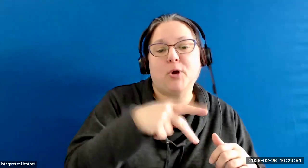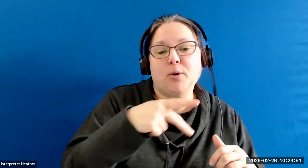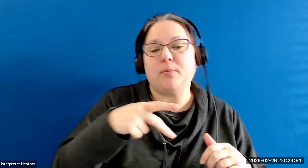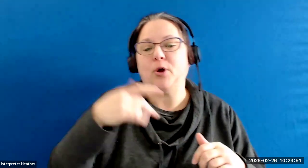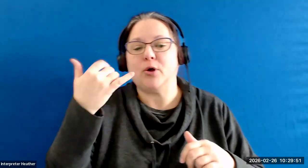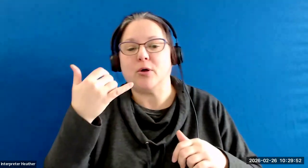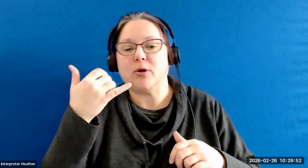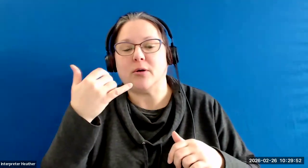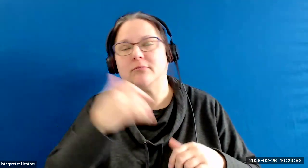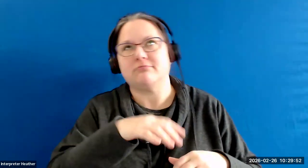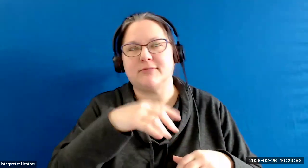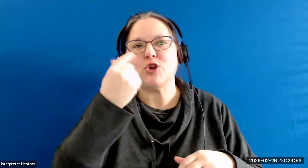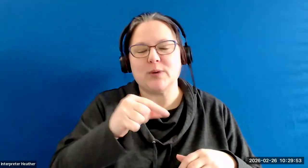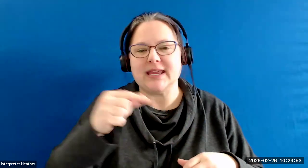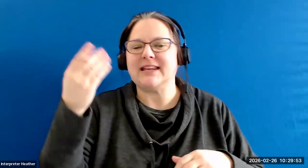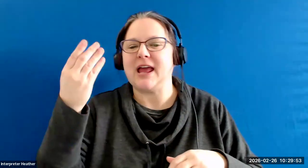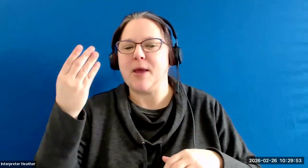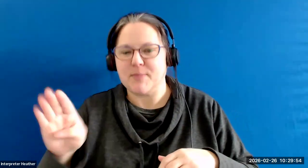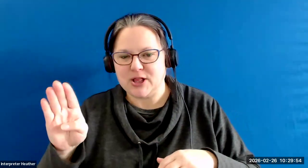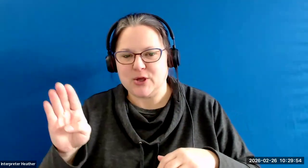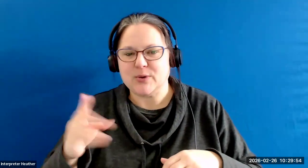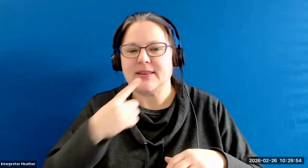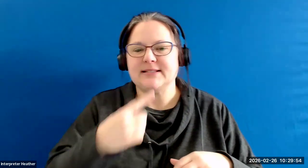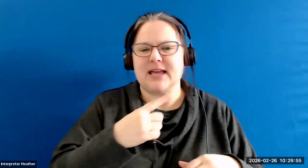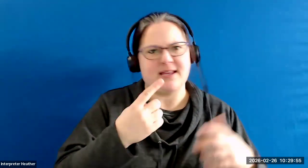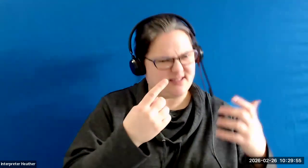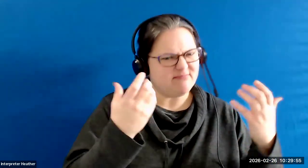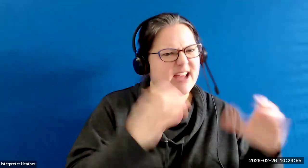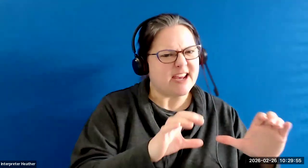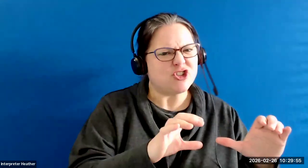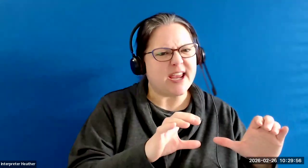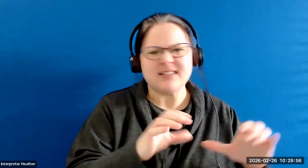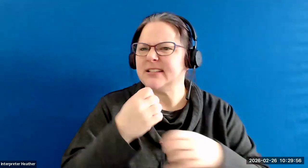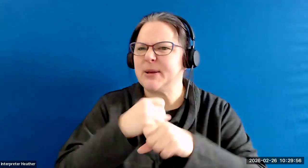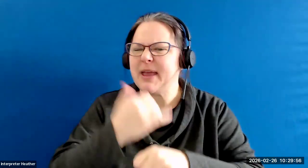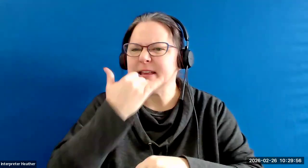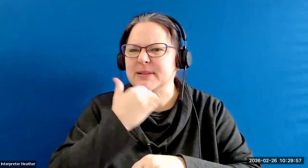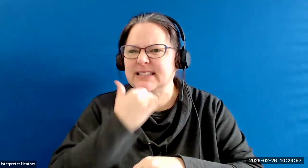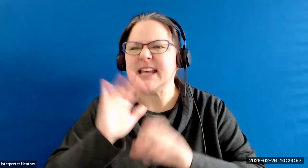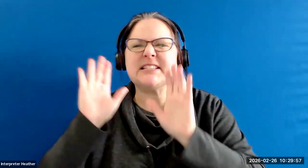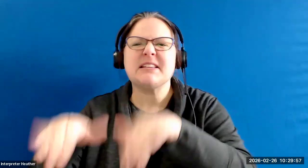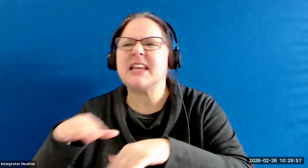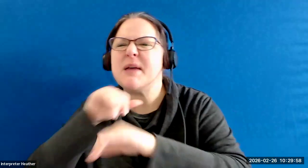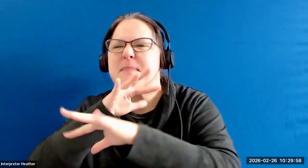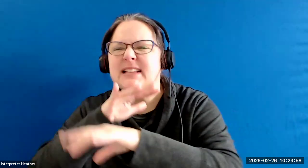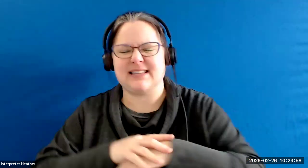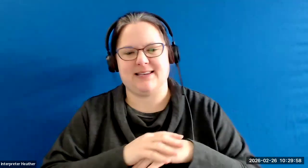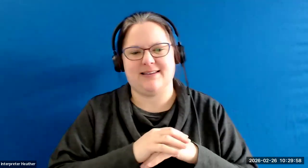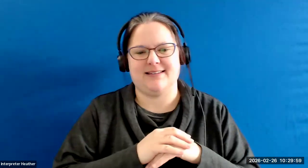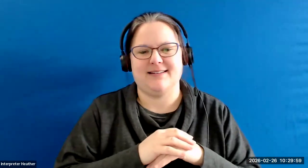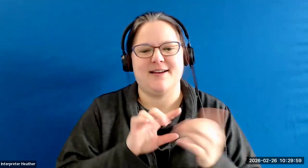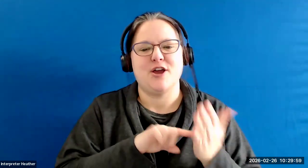letters reading "Take chances, make mistakes, get messy," and an illustration of Miss